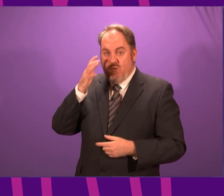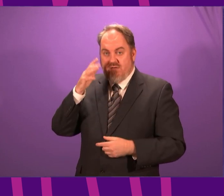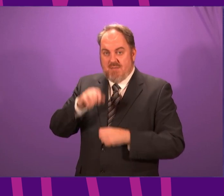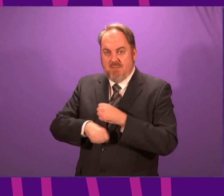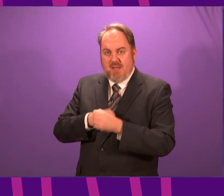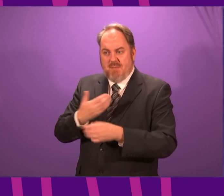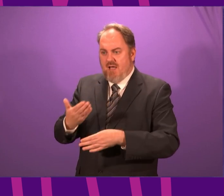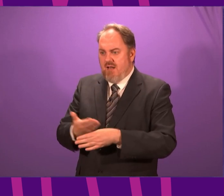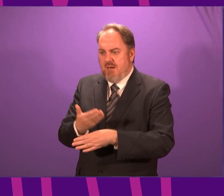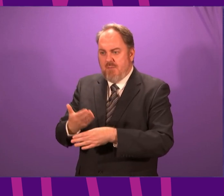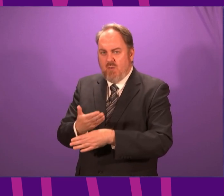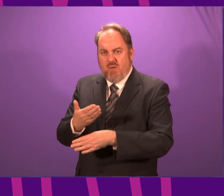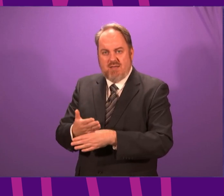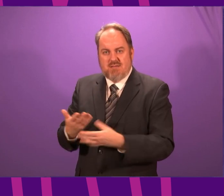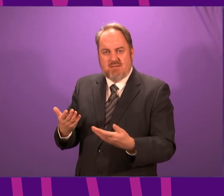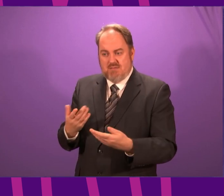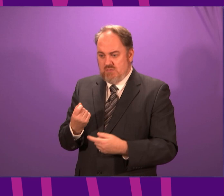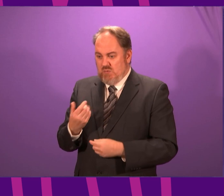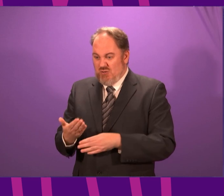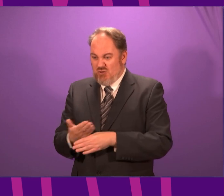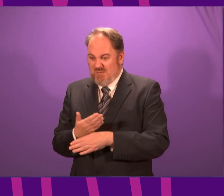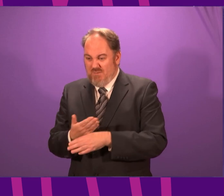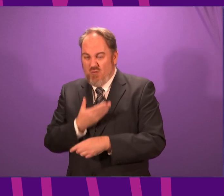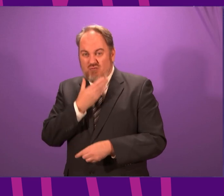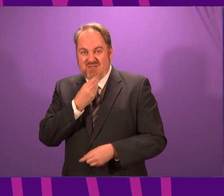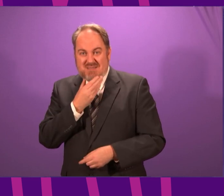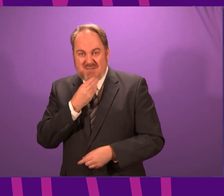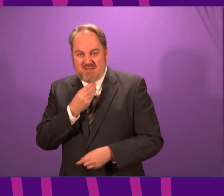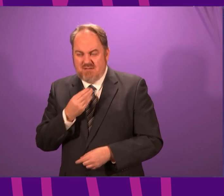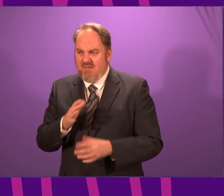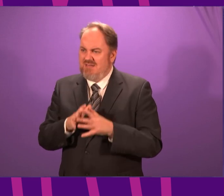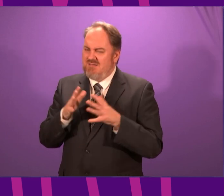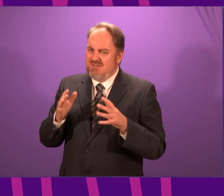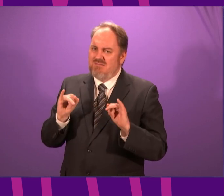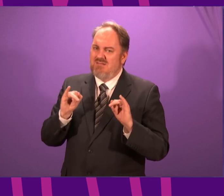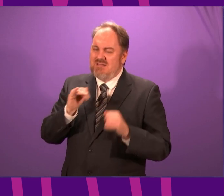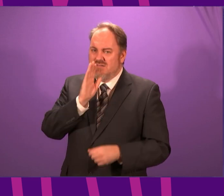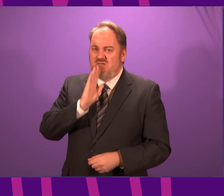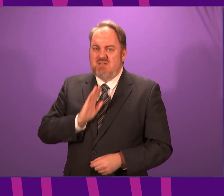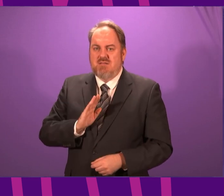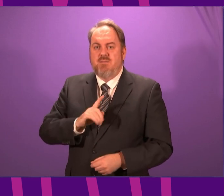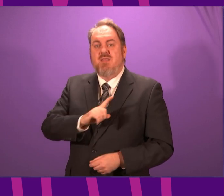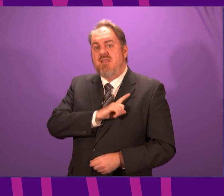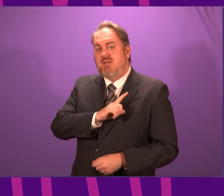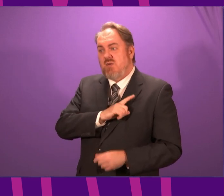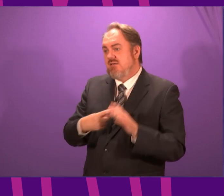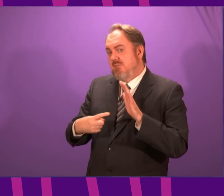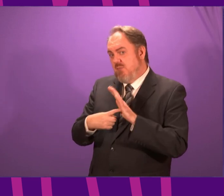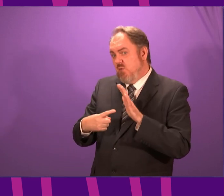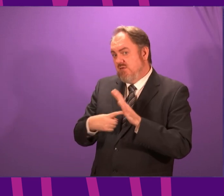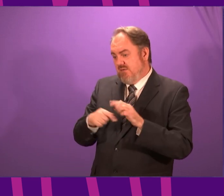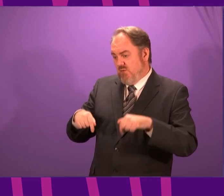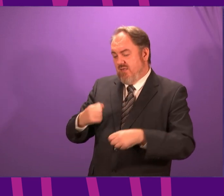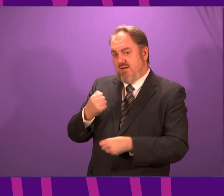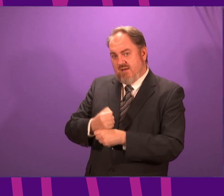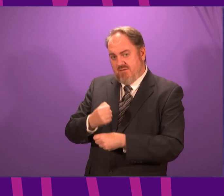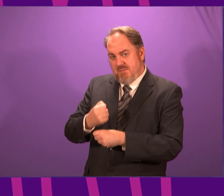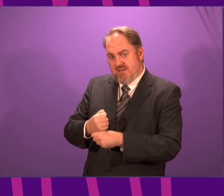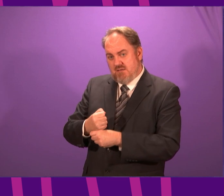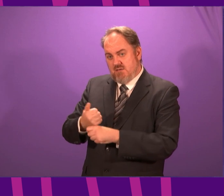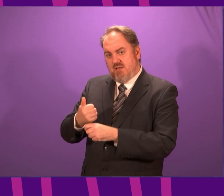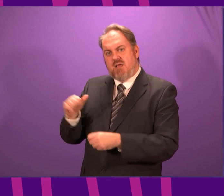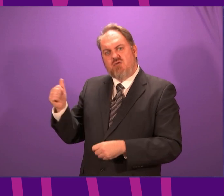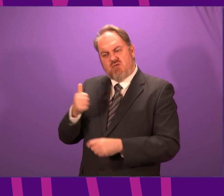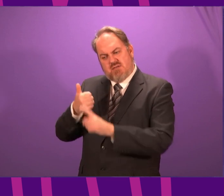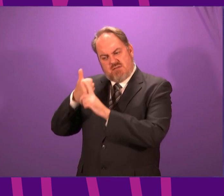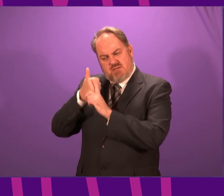unemployment and joblessness in the lead up to Christmas, and that is why they want a government and a parliament which is on their